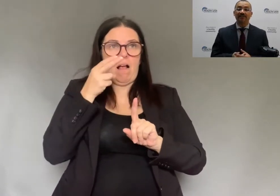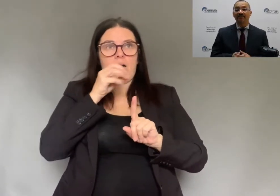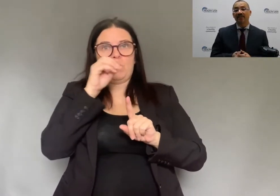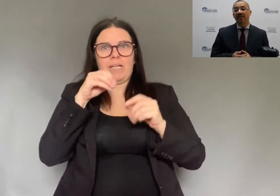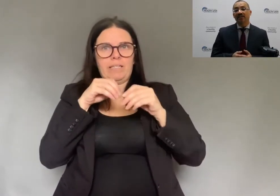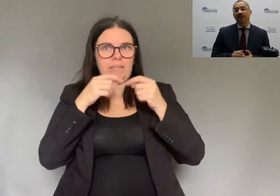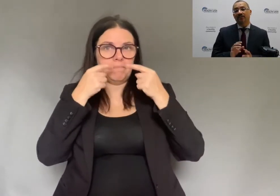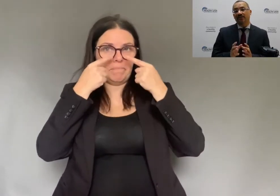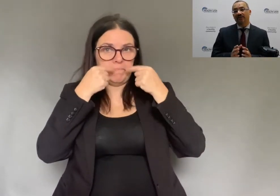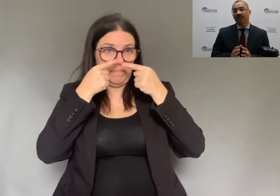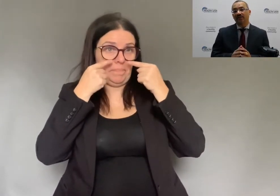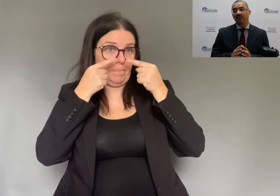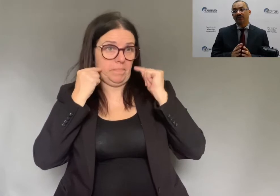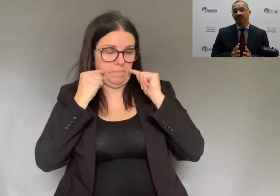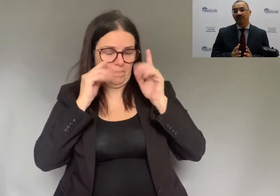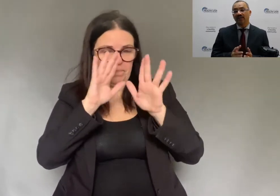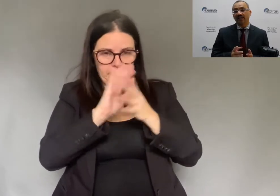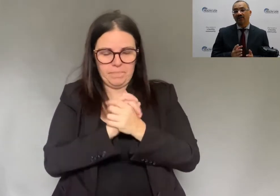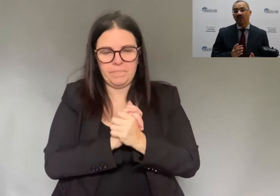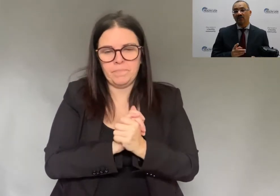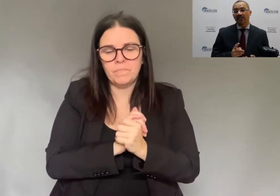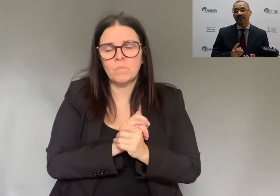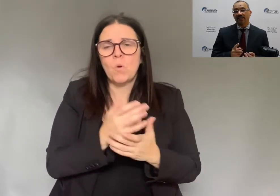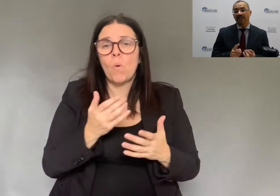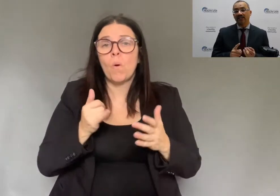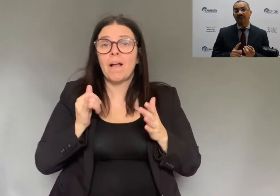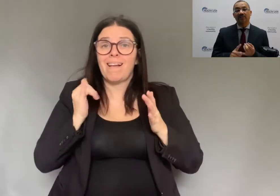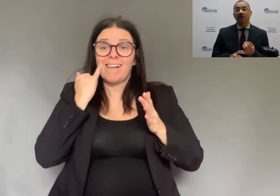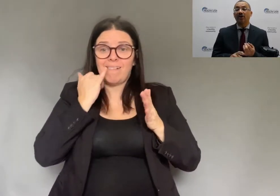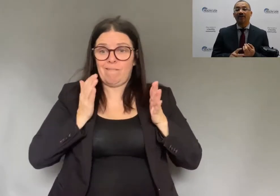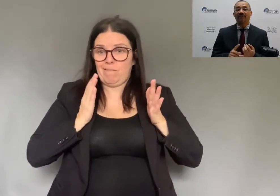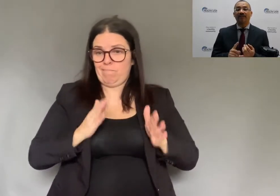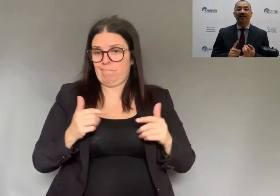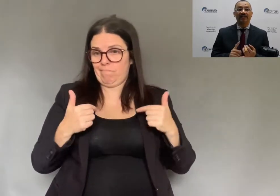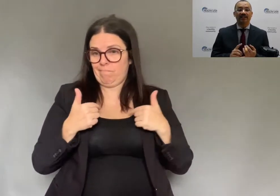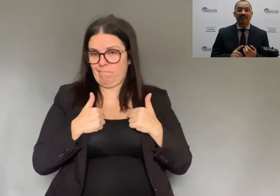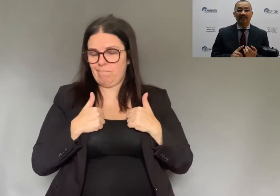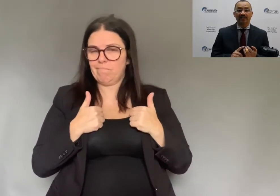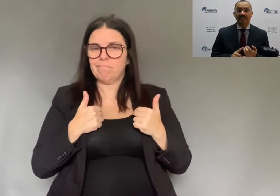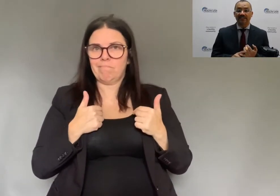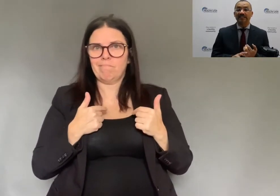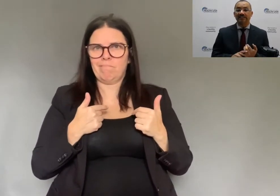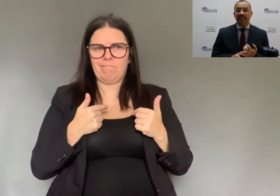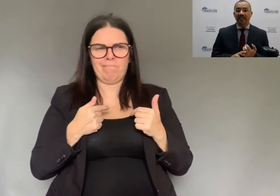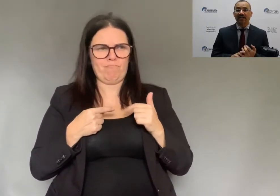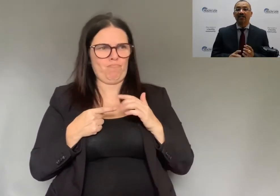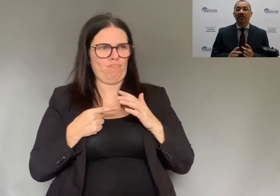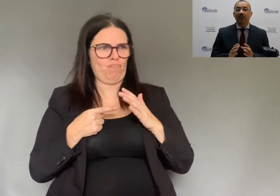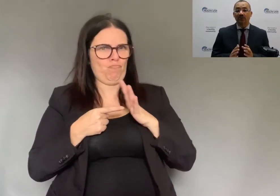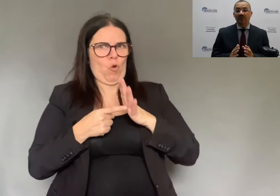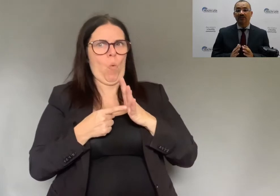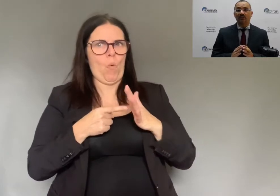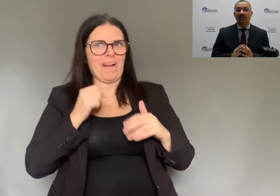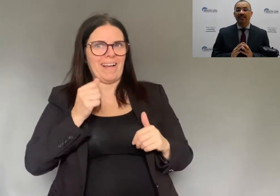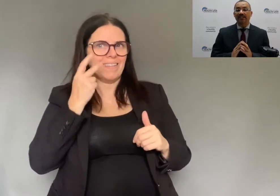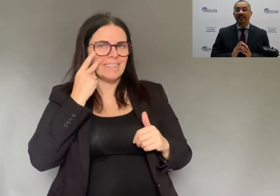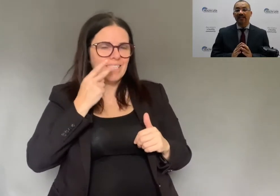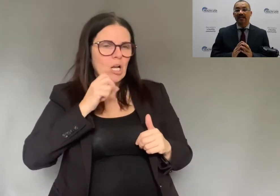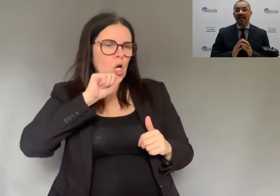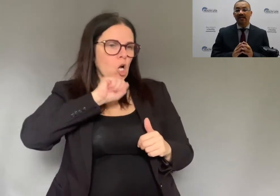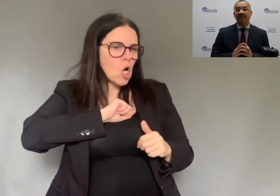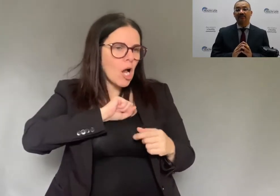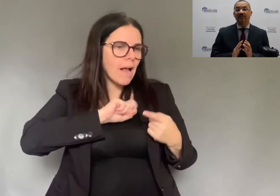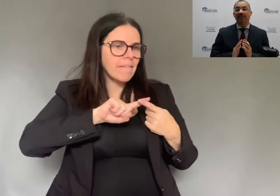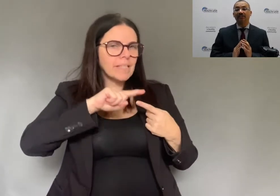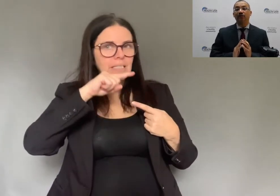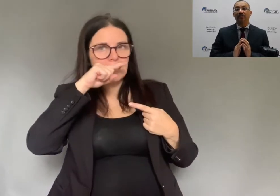area. So for someone who is symptomatic with cough and sneezing, those are the ones that